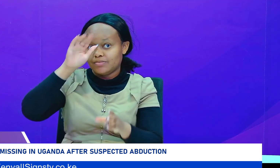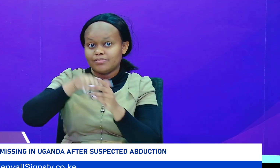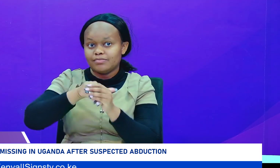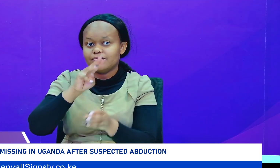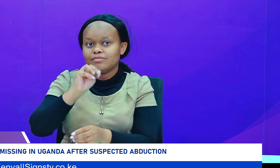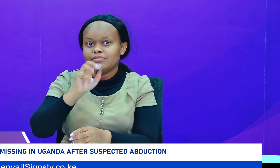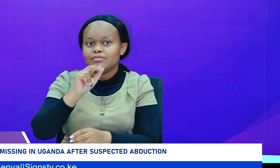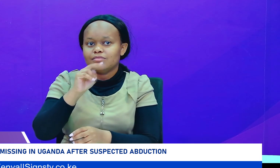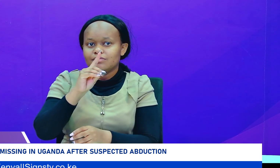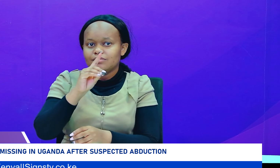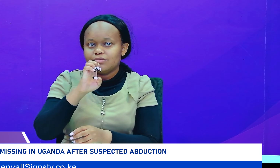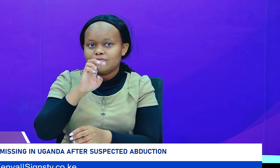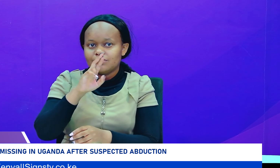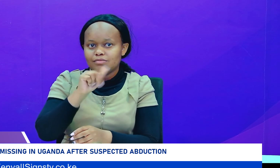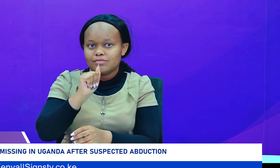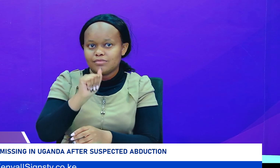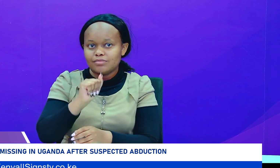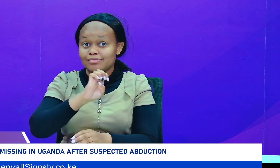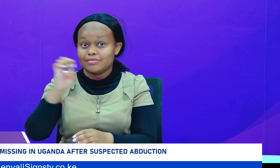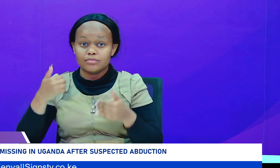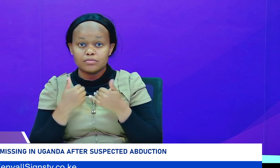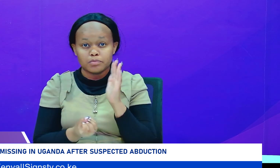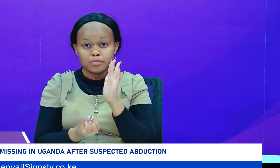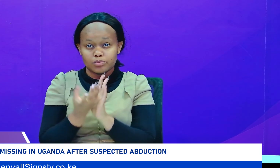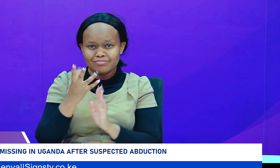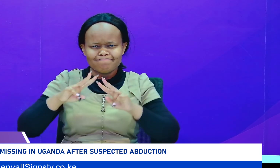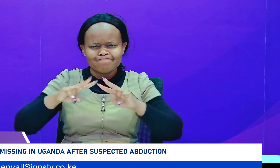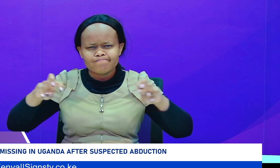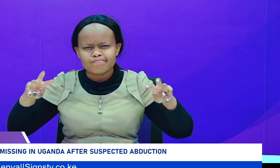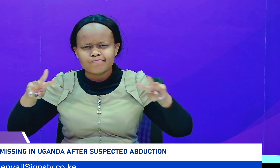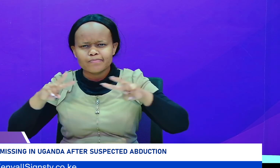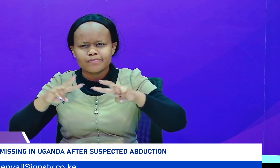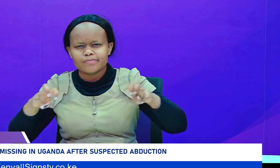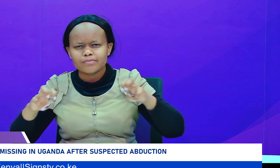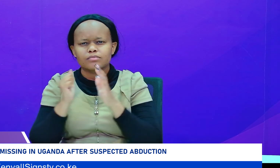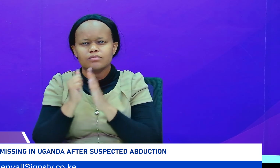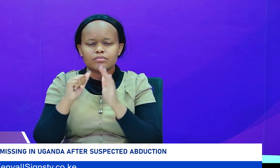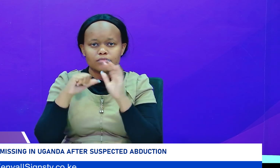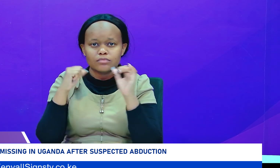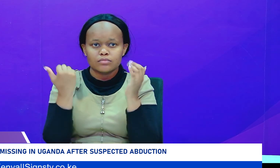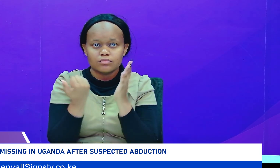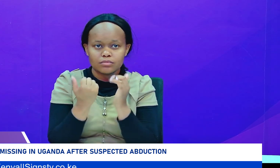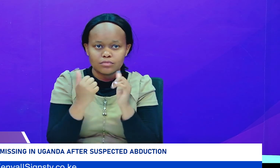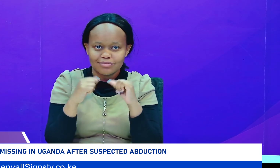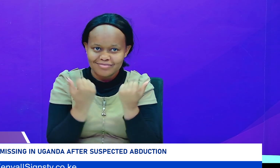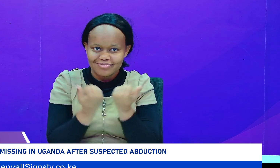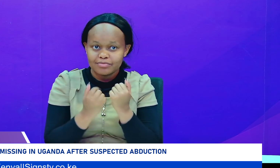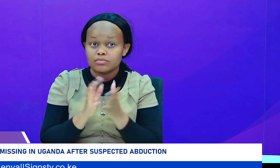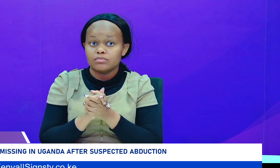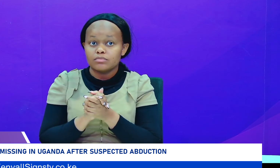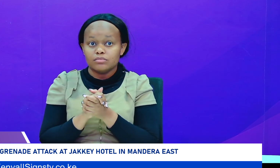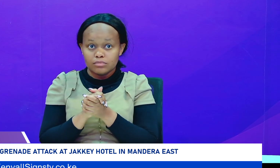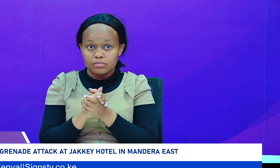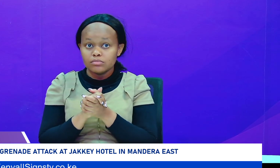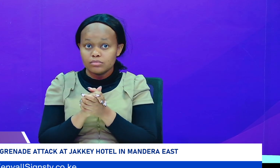On to our last news. Police in Mandera East have launched investigations into a grenade attack